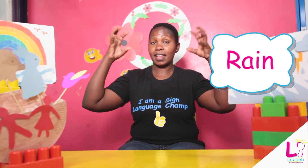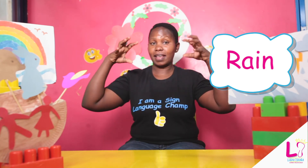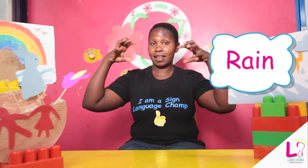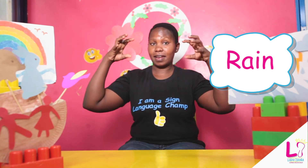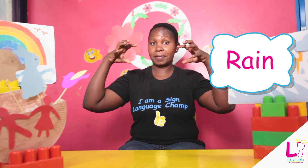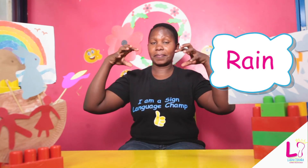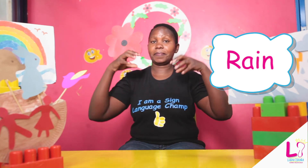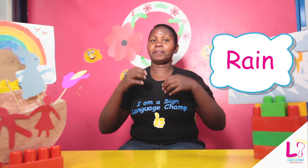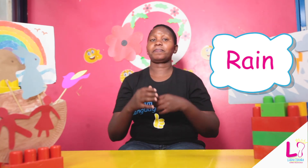rain.